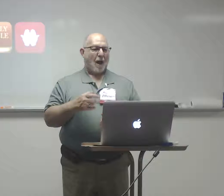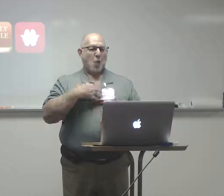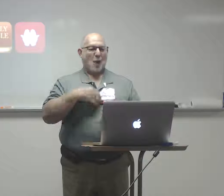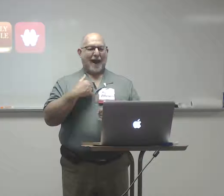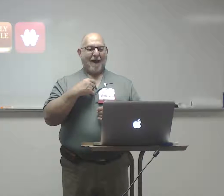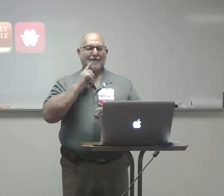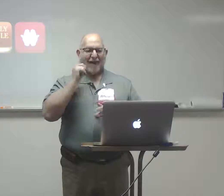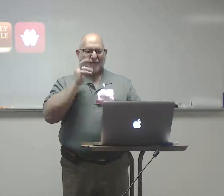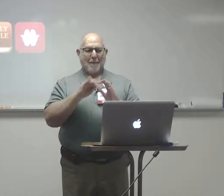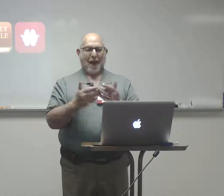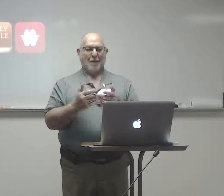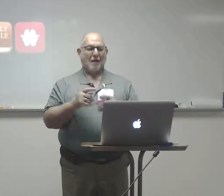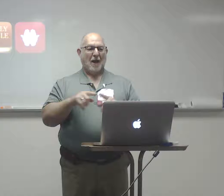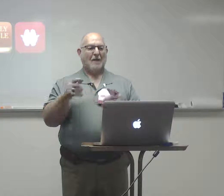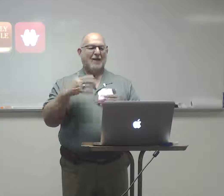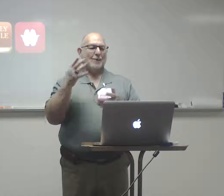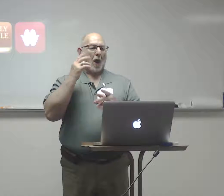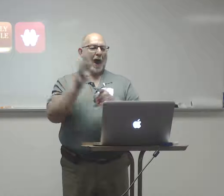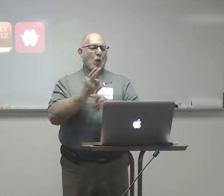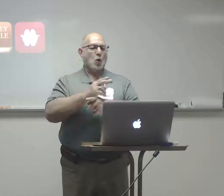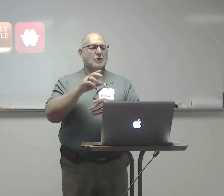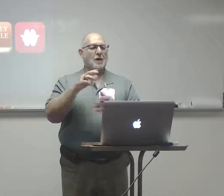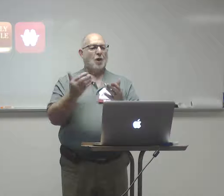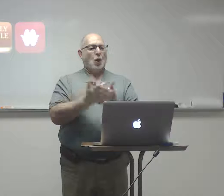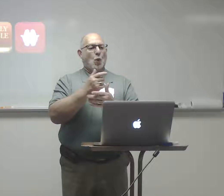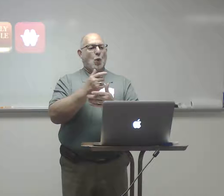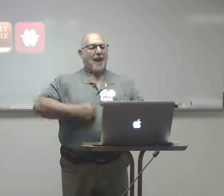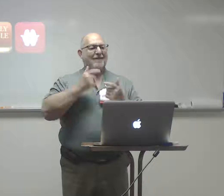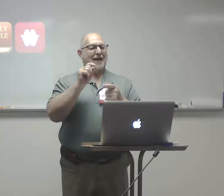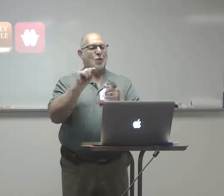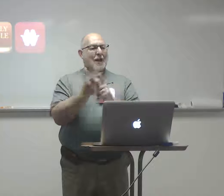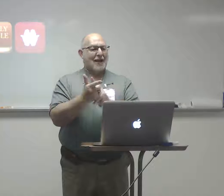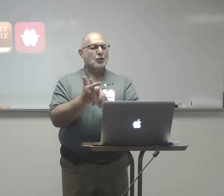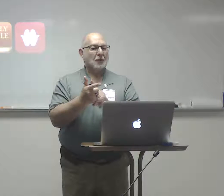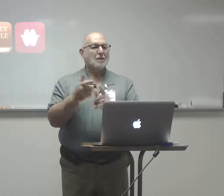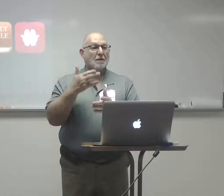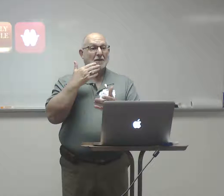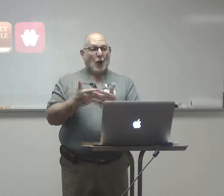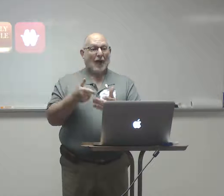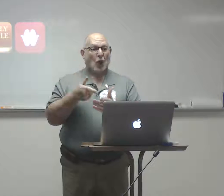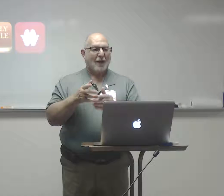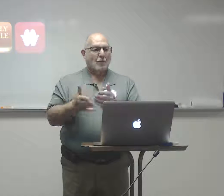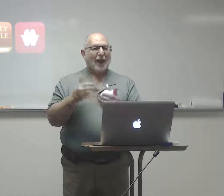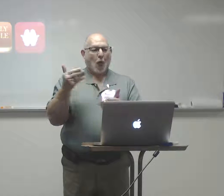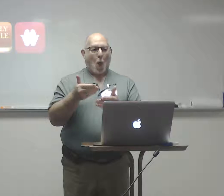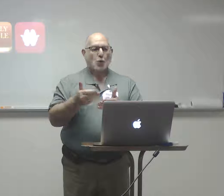Which have Deaf Bible, but I use New Living Translation. Pretty good, pretty cool.